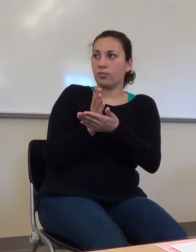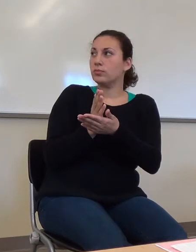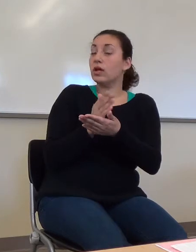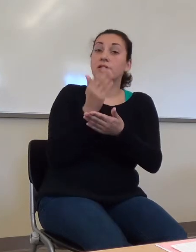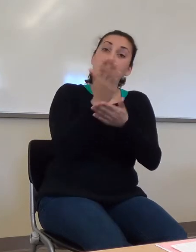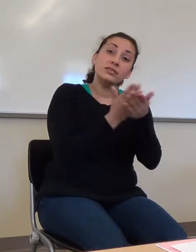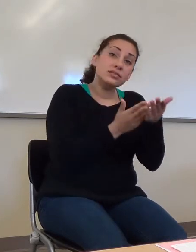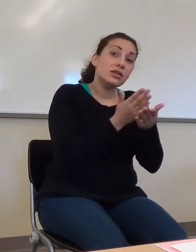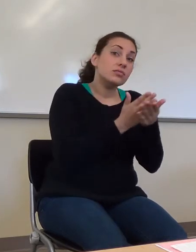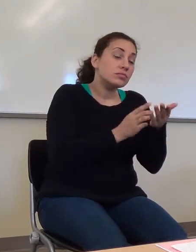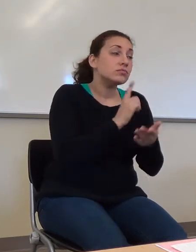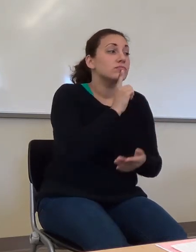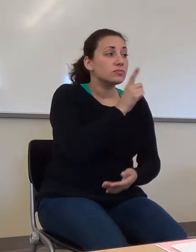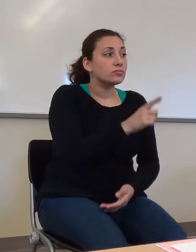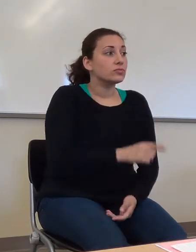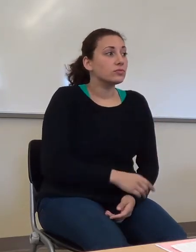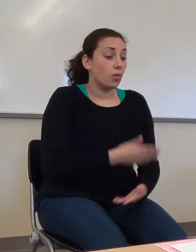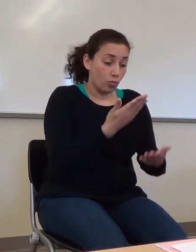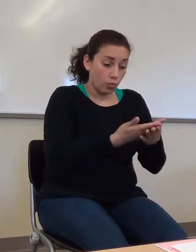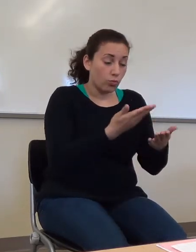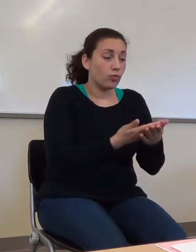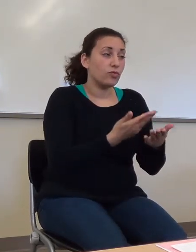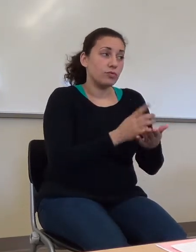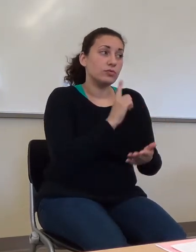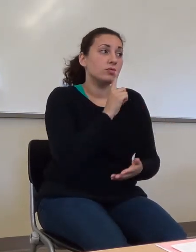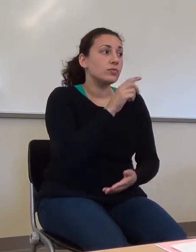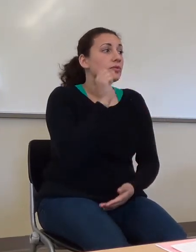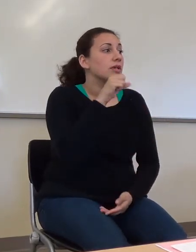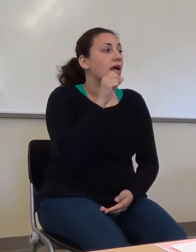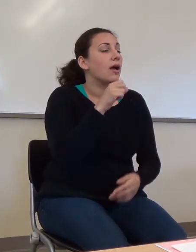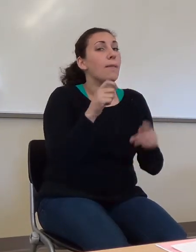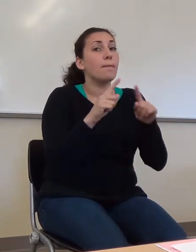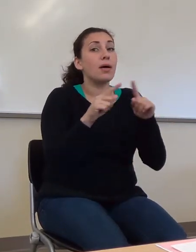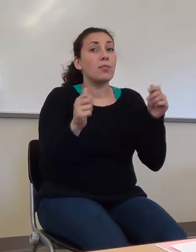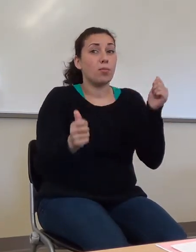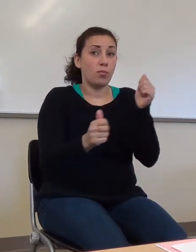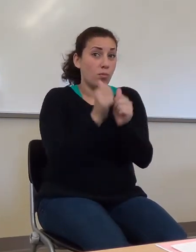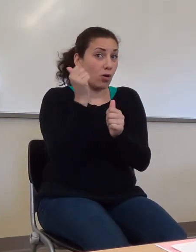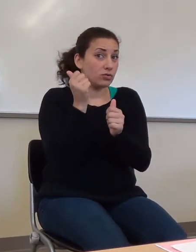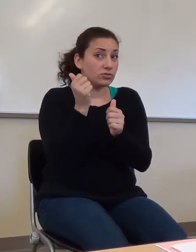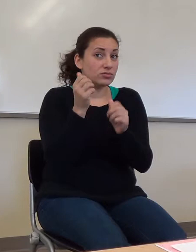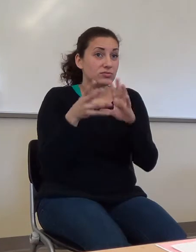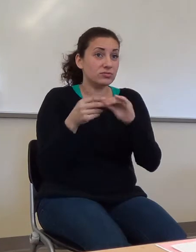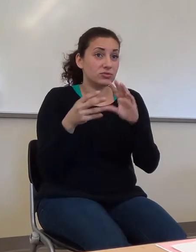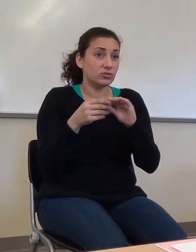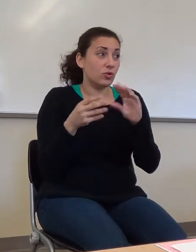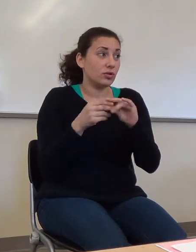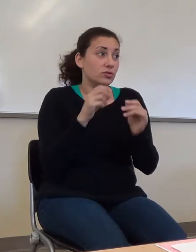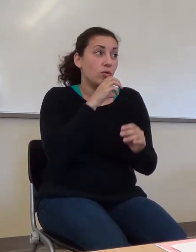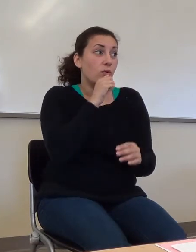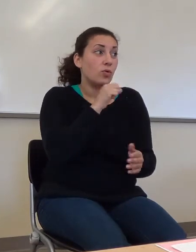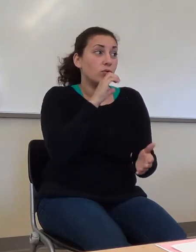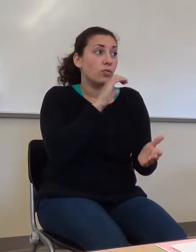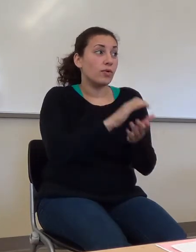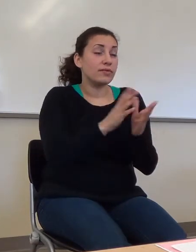Some are, some have proven to be true, but most of them, okay, old wives' tales are not always